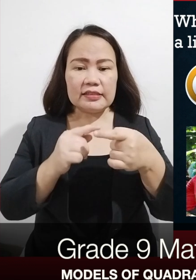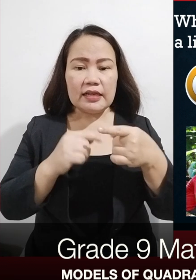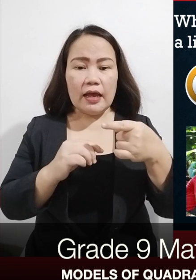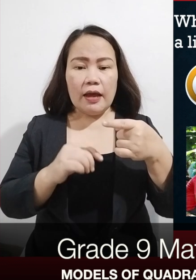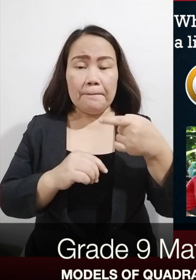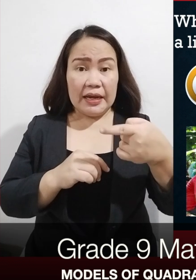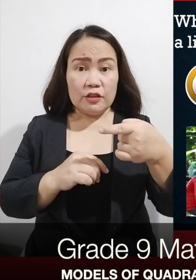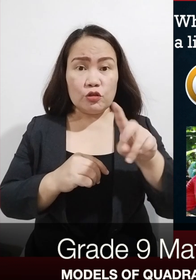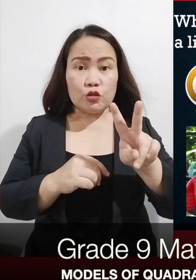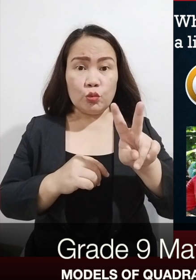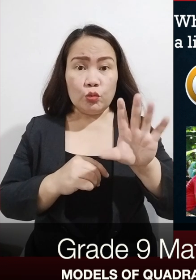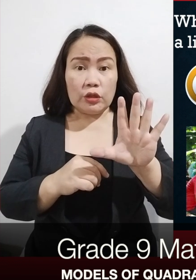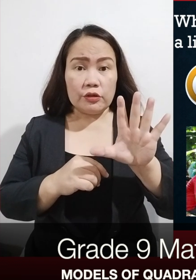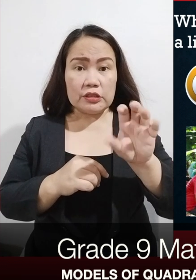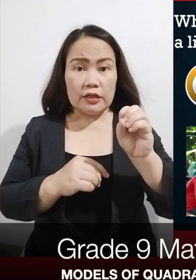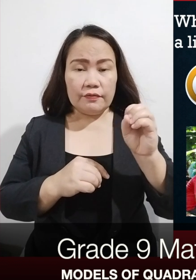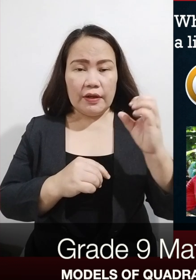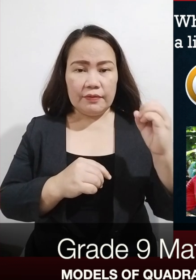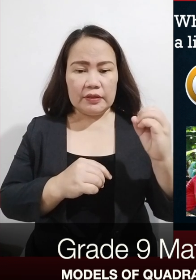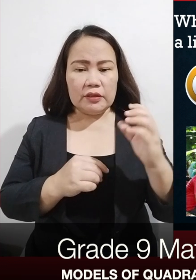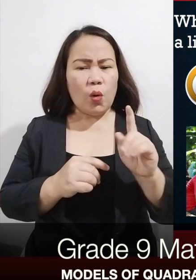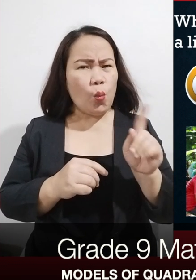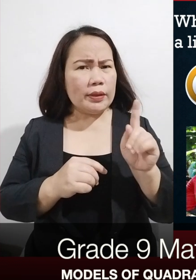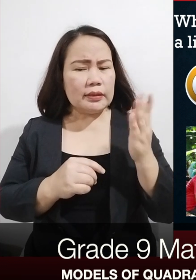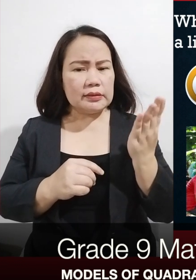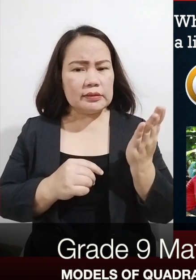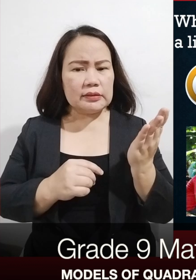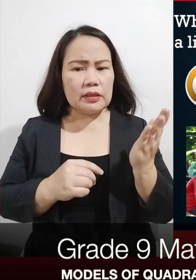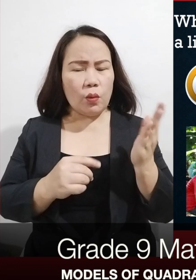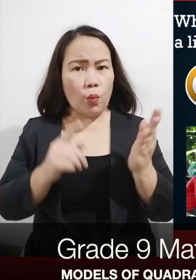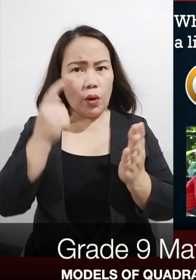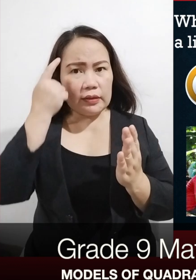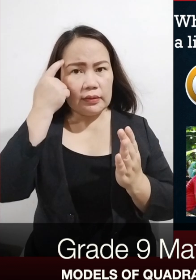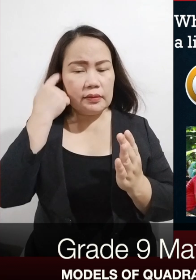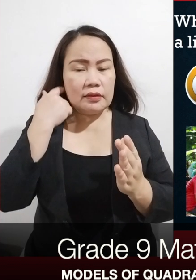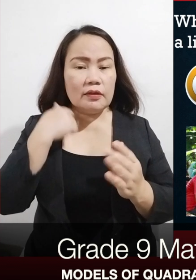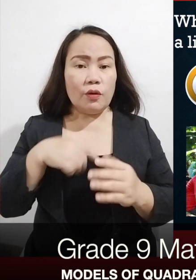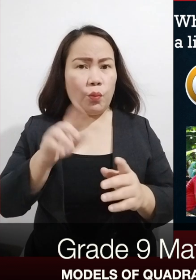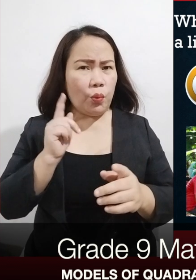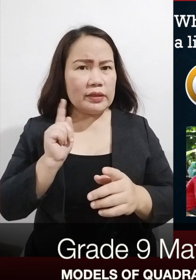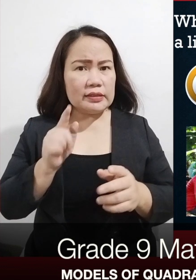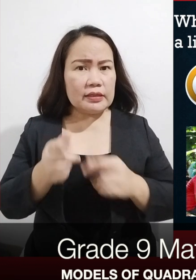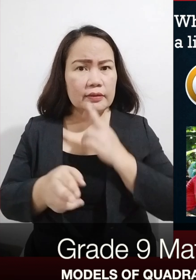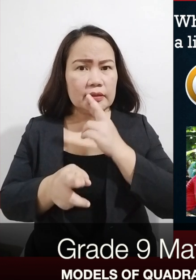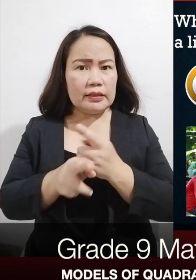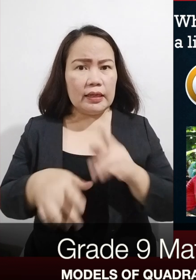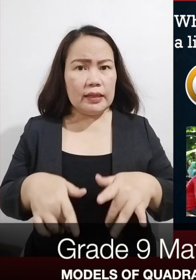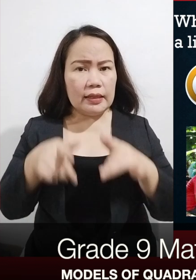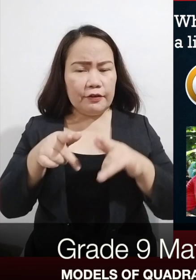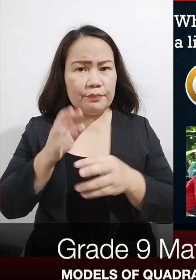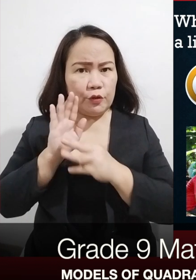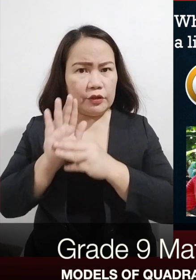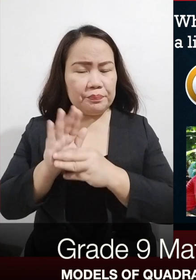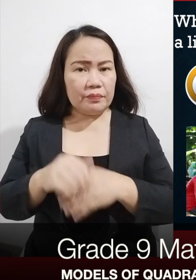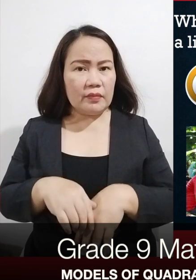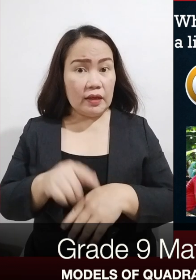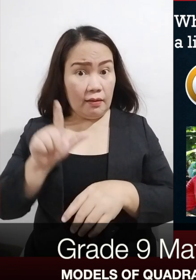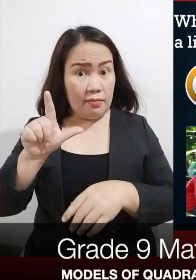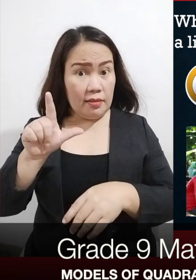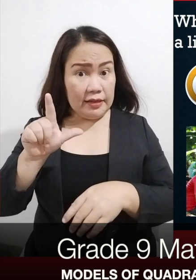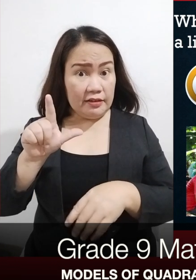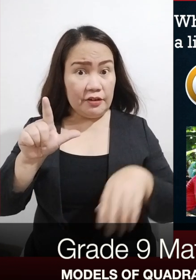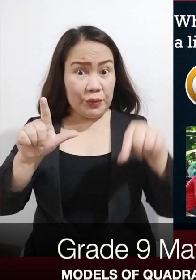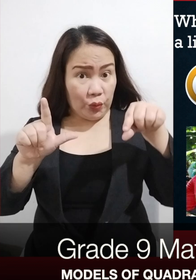minus 2,500. So, what is this? What kind of real life model is this? A linear function